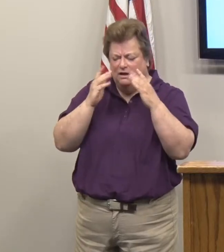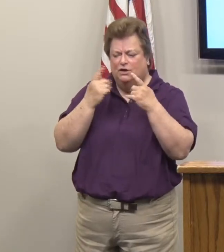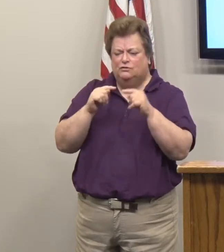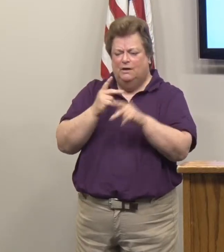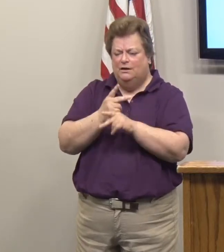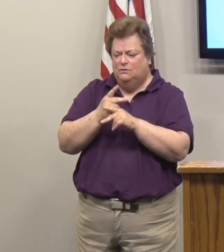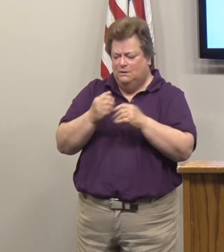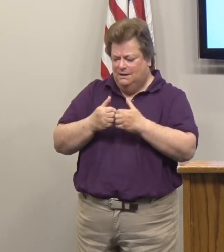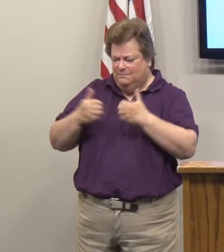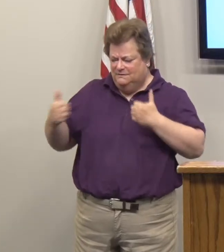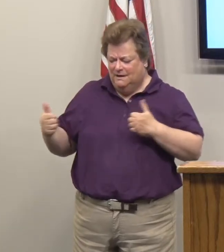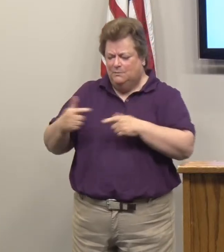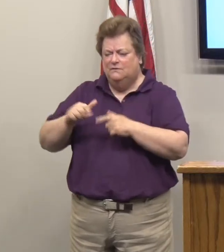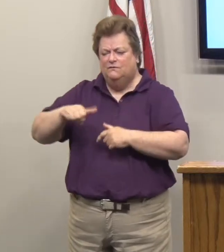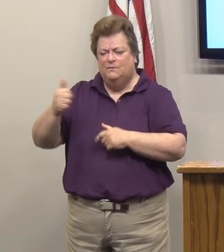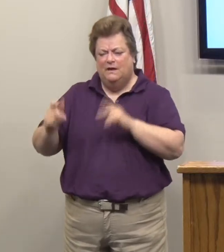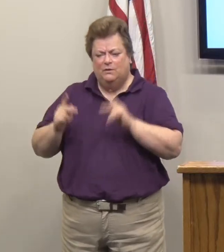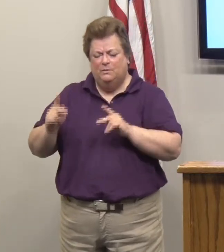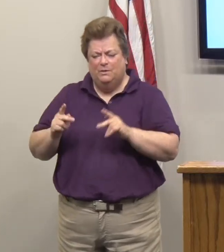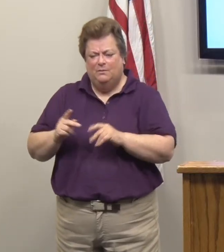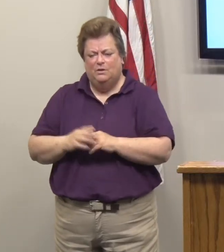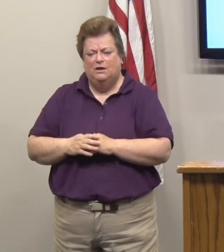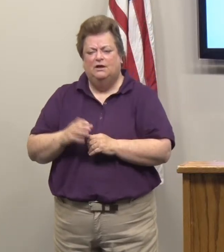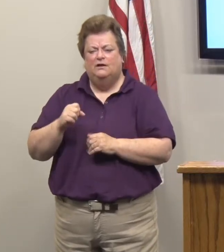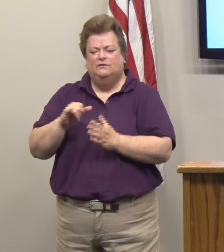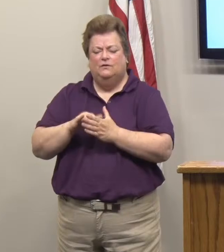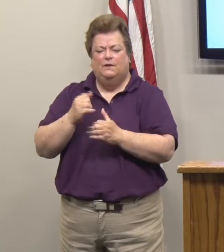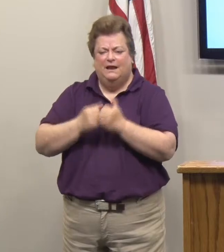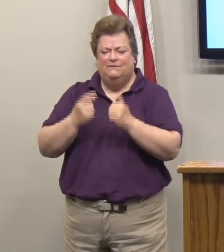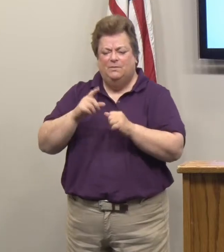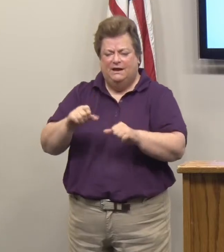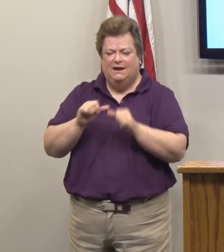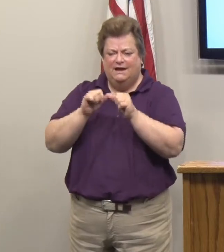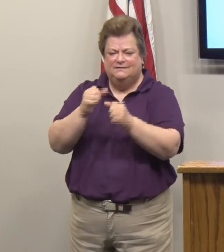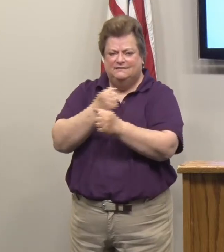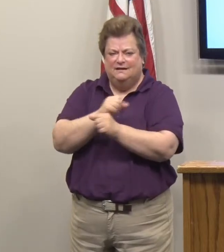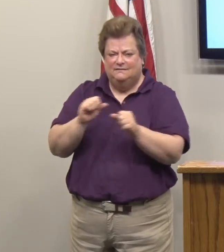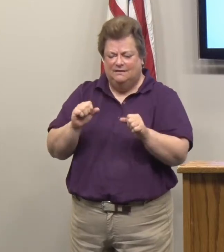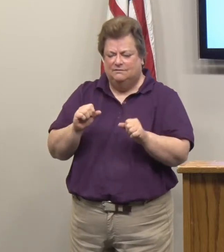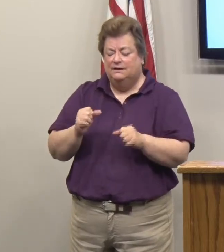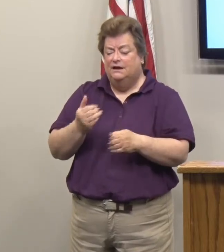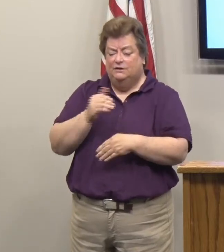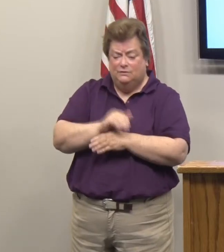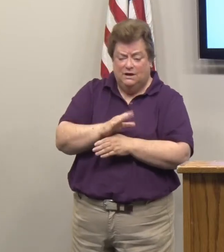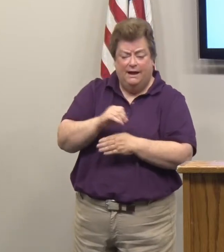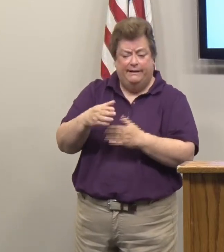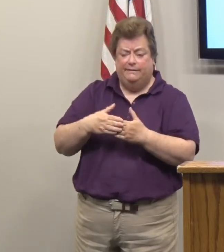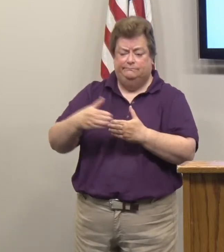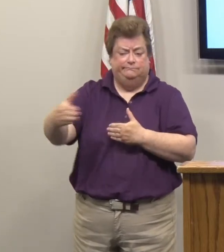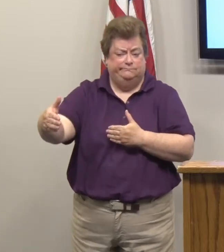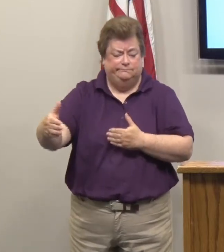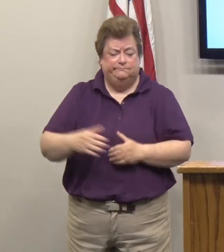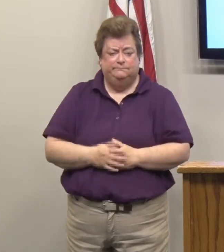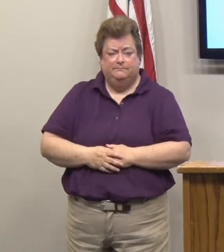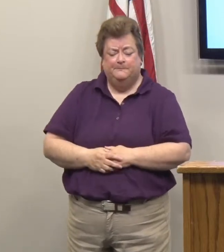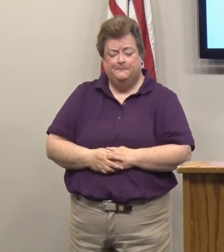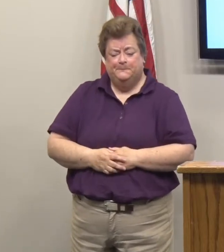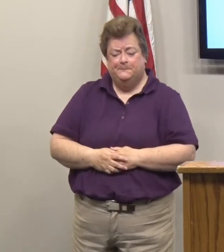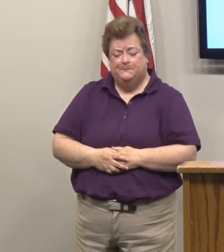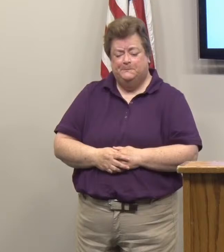we know that they're aware, they're making informed choices, and so we are encouraging anyone who goes to the rally to please wear a face